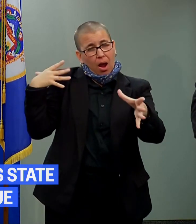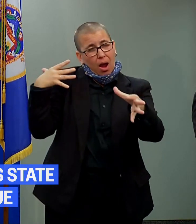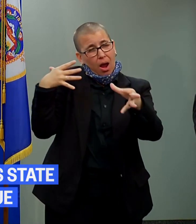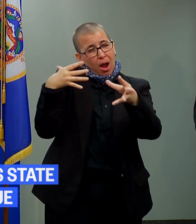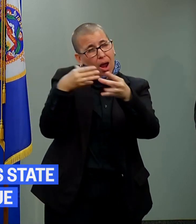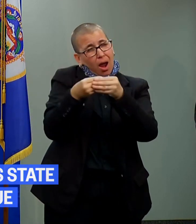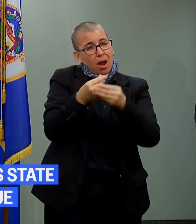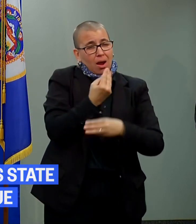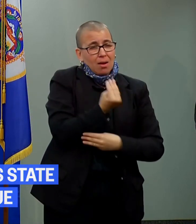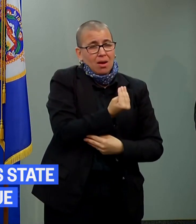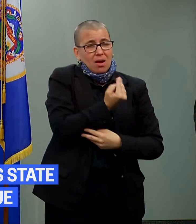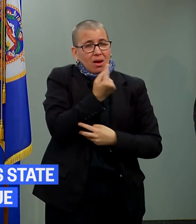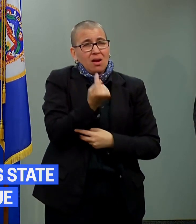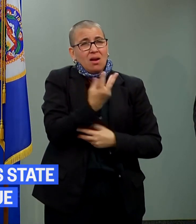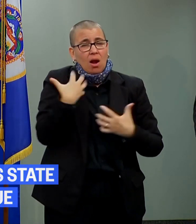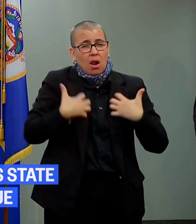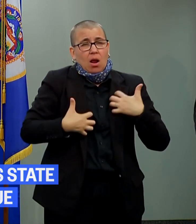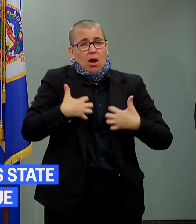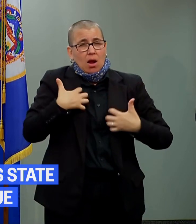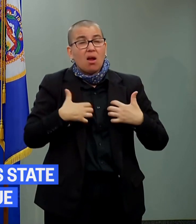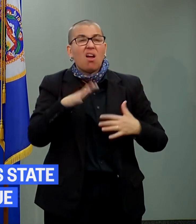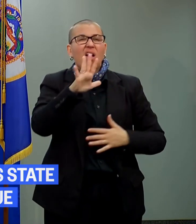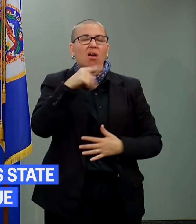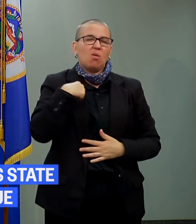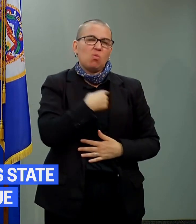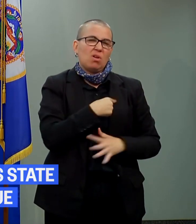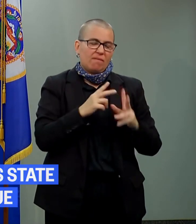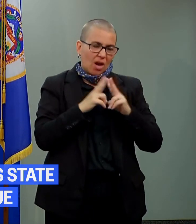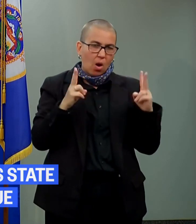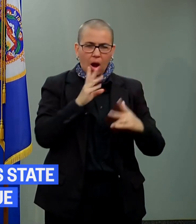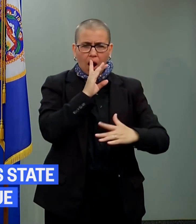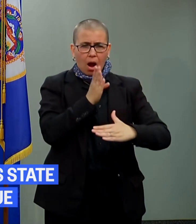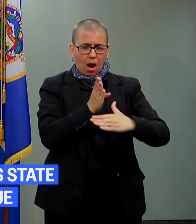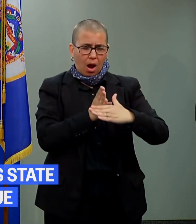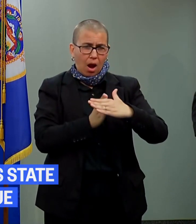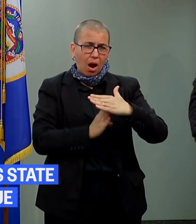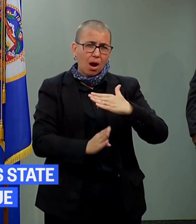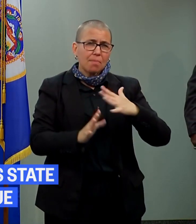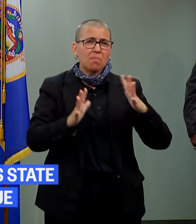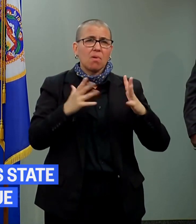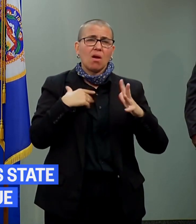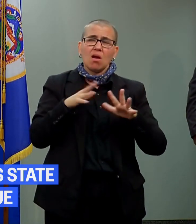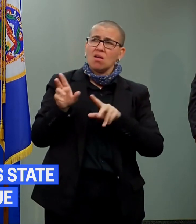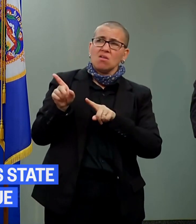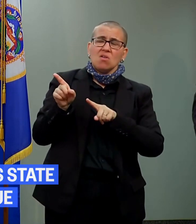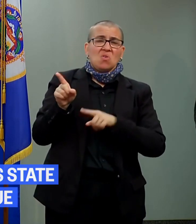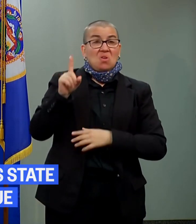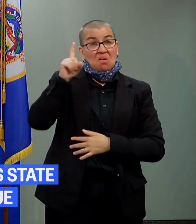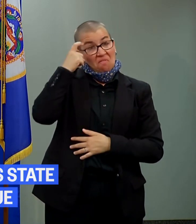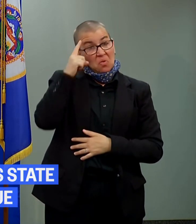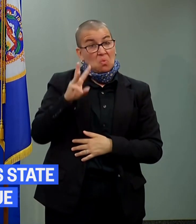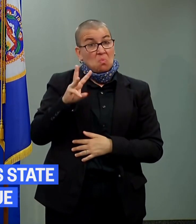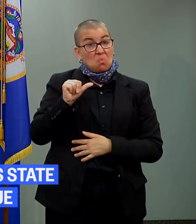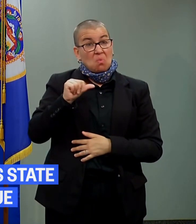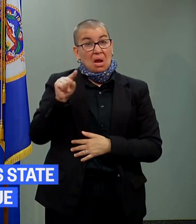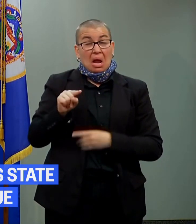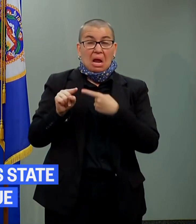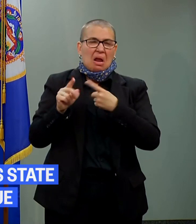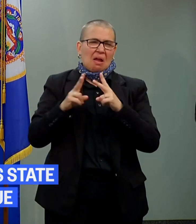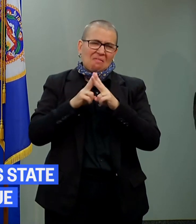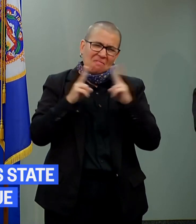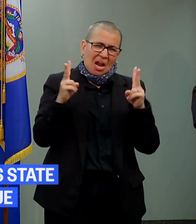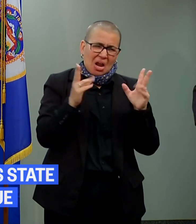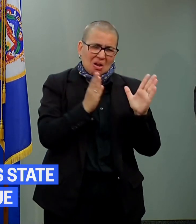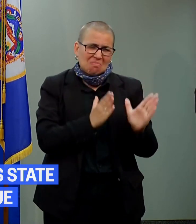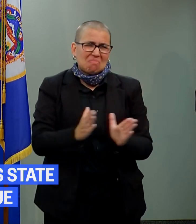accept the incredible challenge given to us by Governor Walz to restore order and bring peace to the city of Minneapolis, make no mistake about it, the